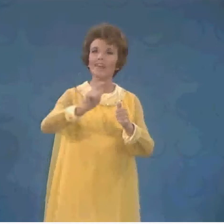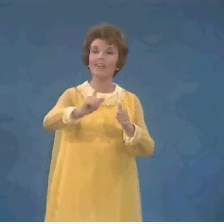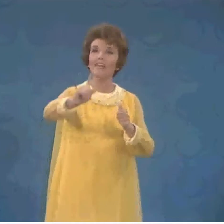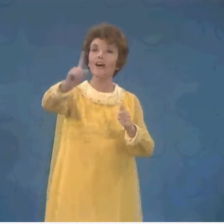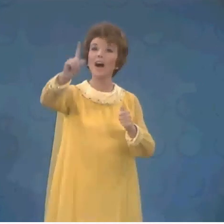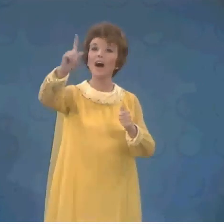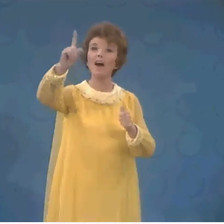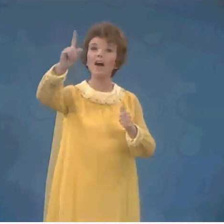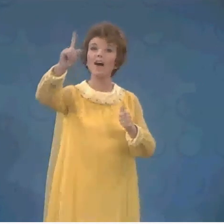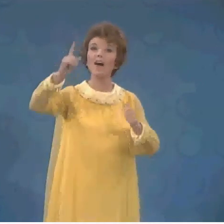way up